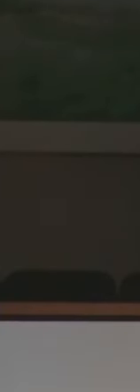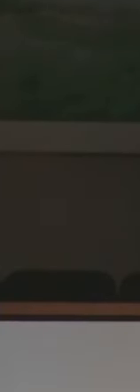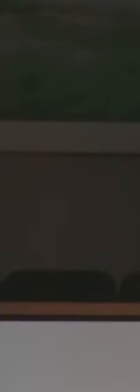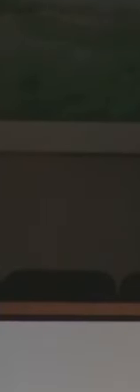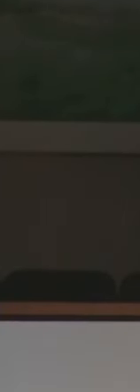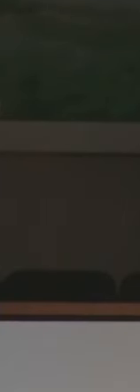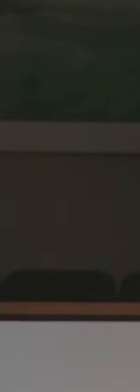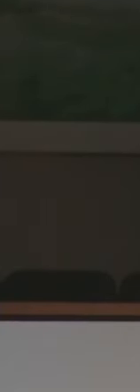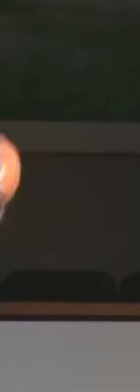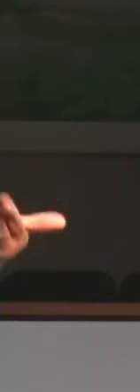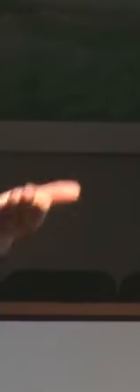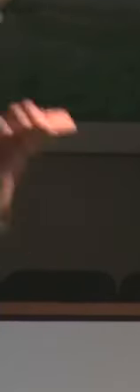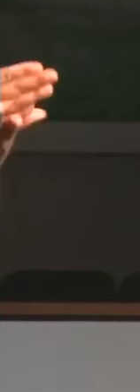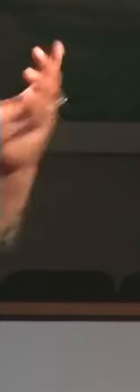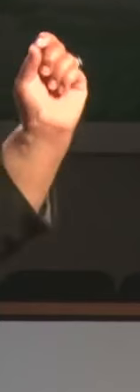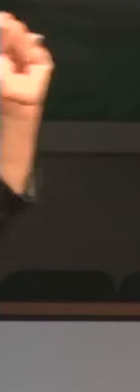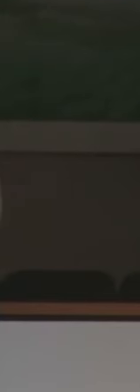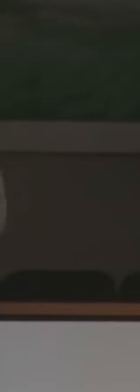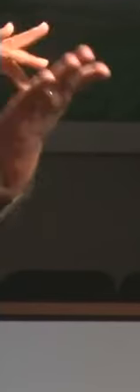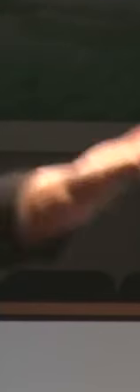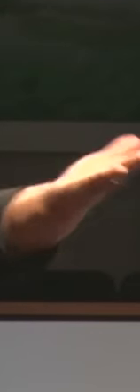you gonna stop the brutality.